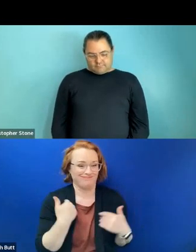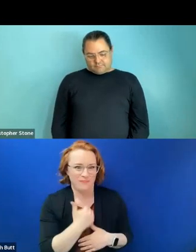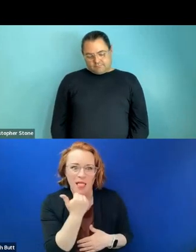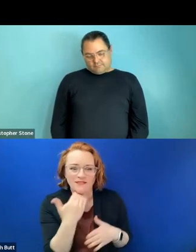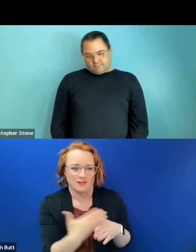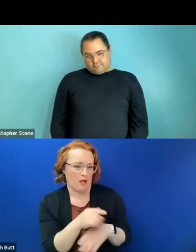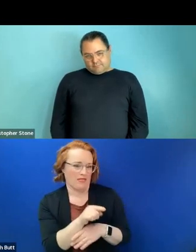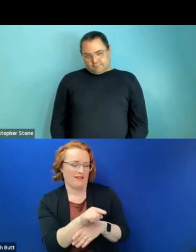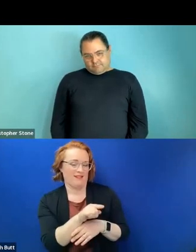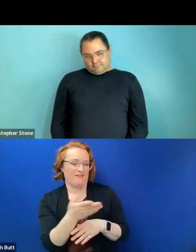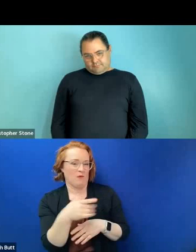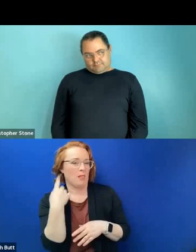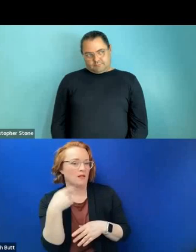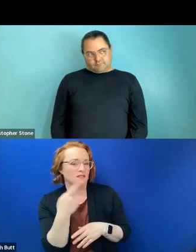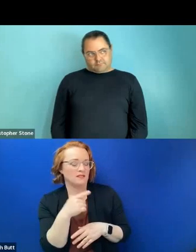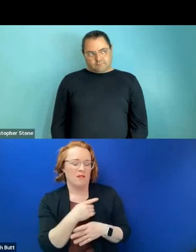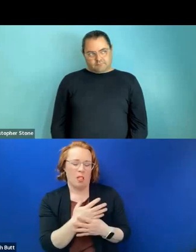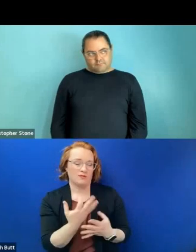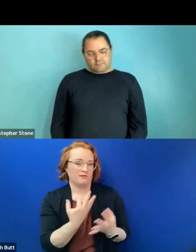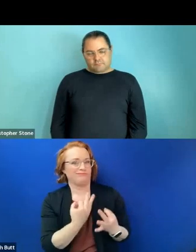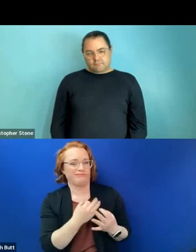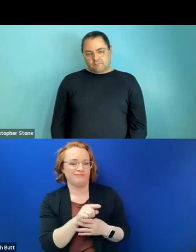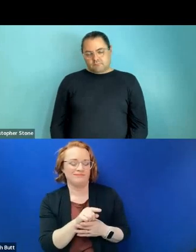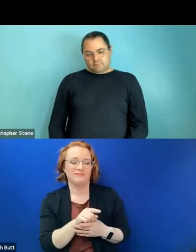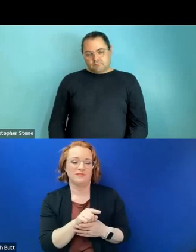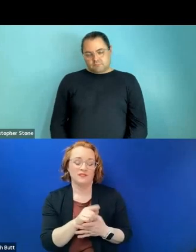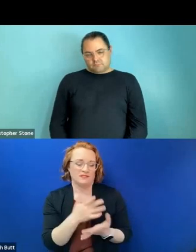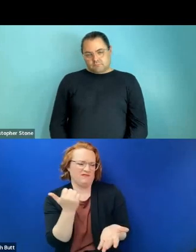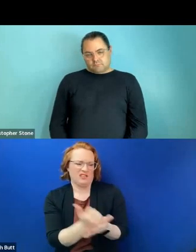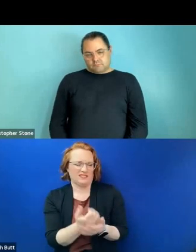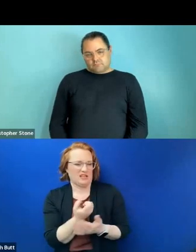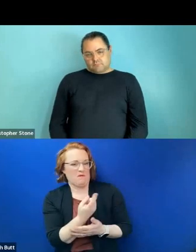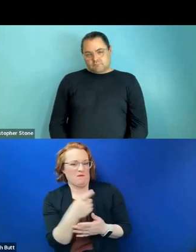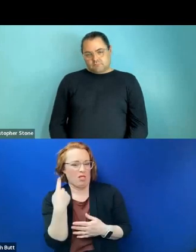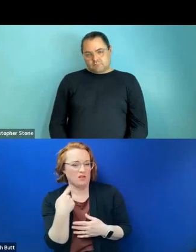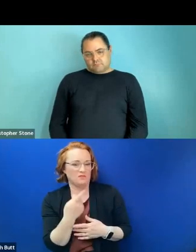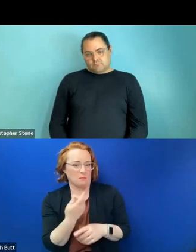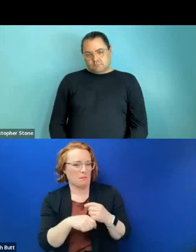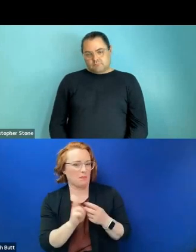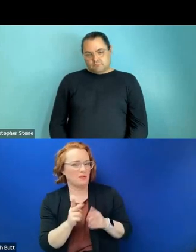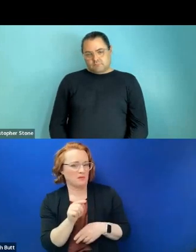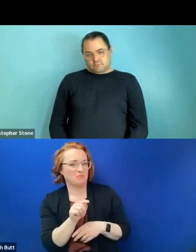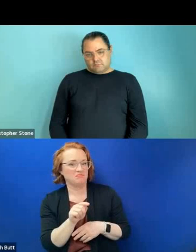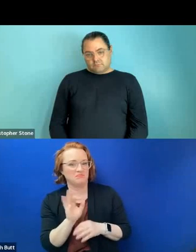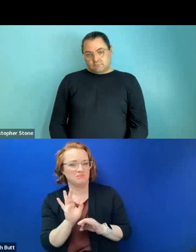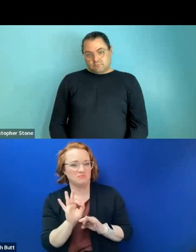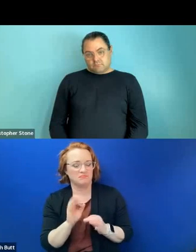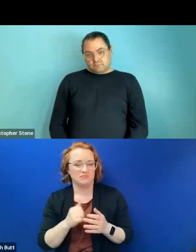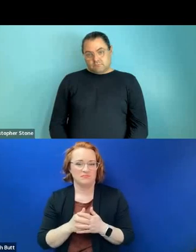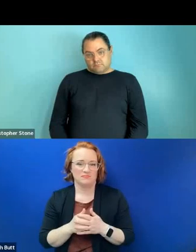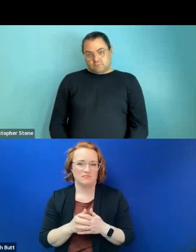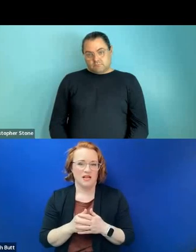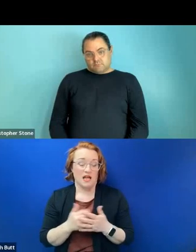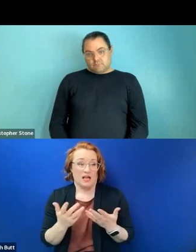literally will get so many requests. It's a great place to be to become an interpreter. Look,